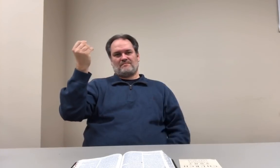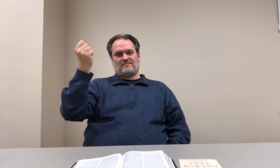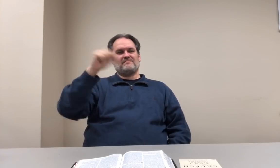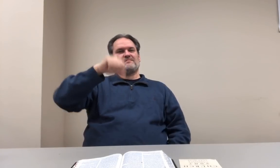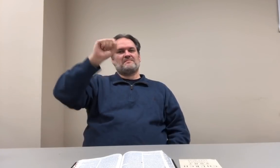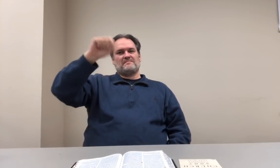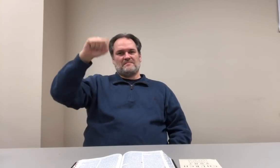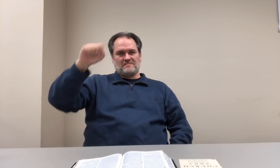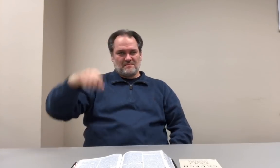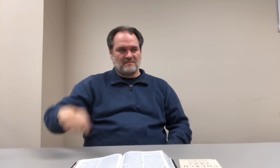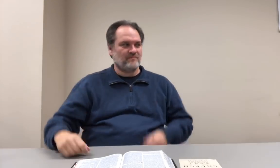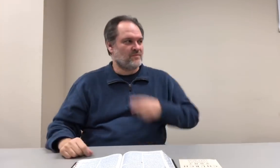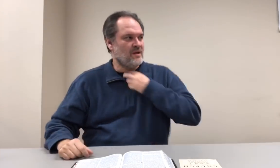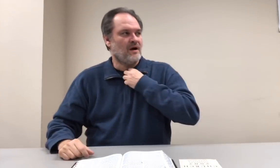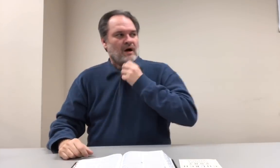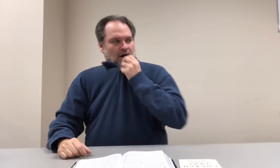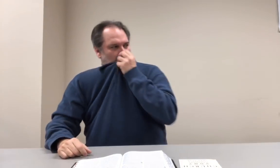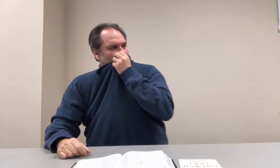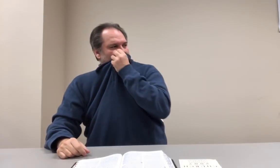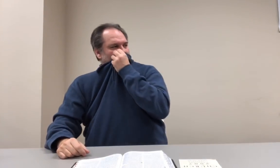says, God said to Moses,